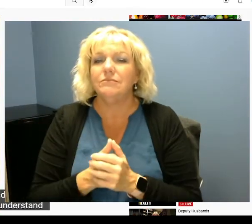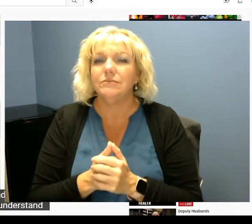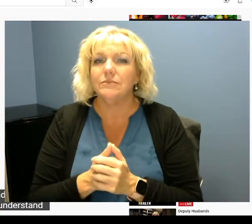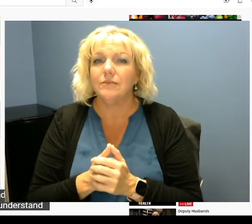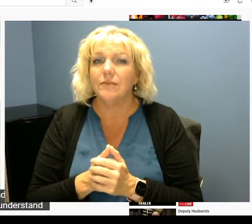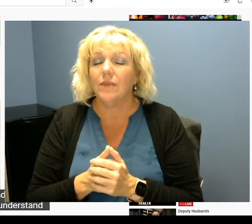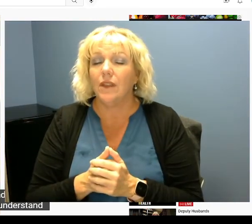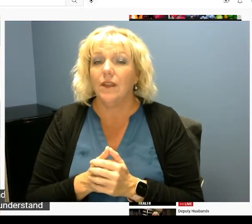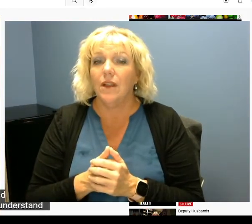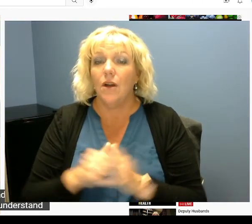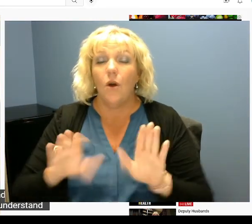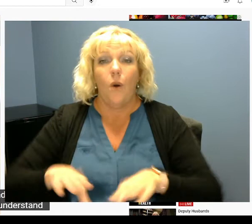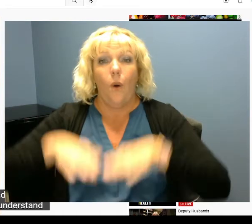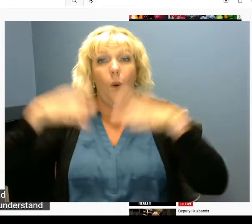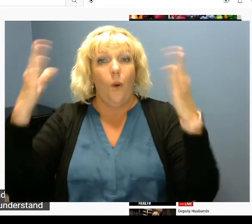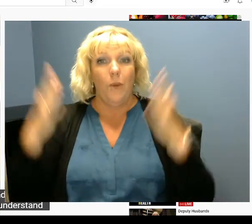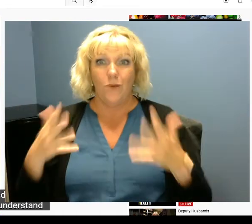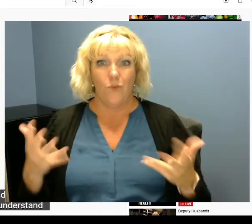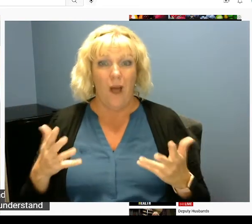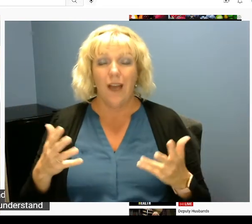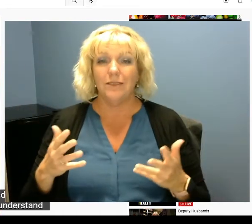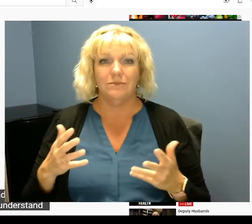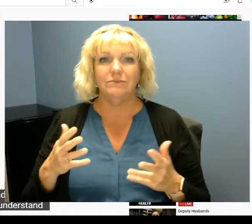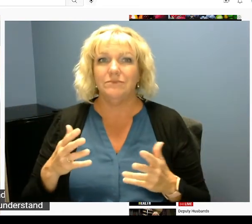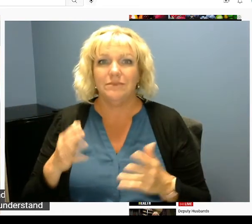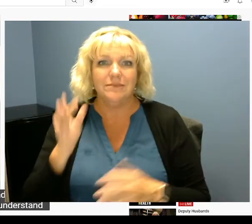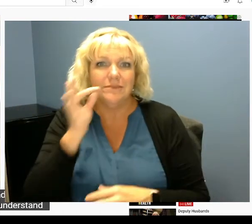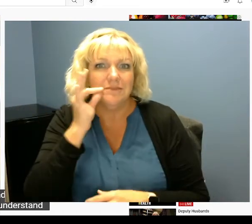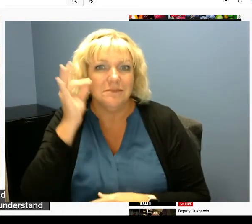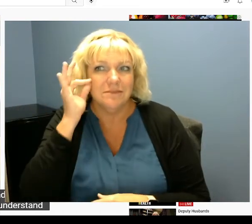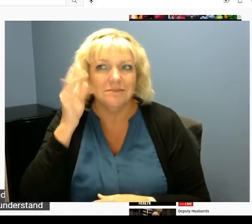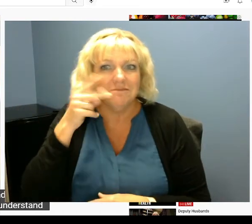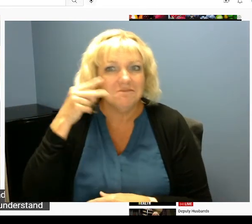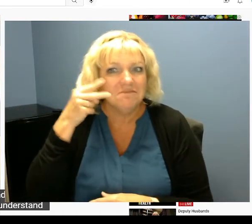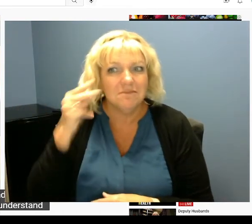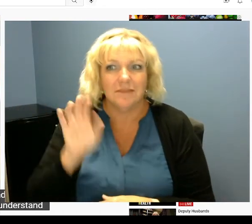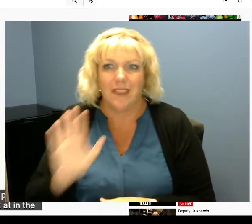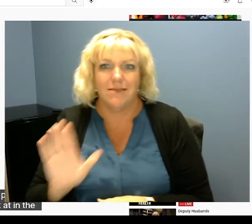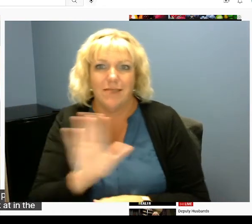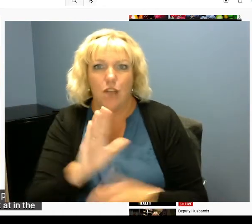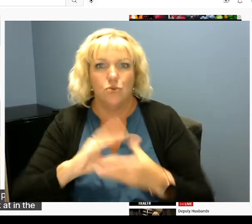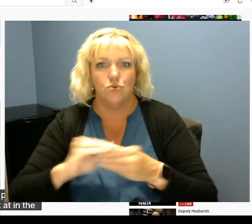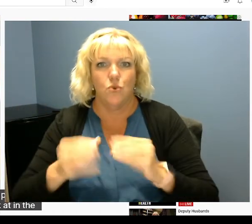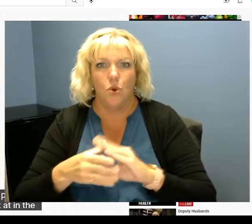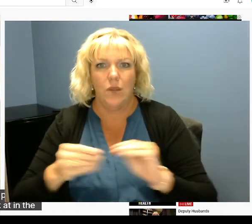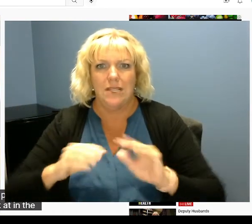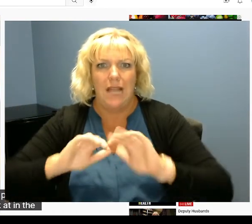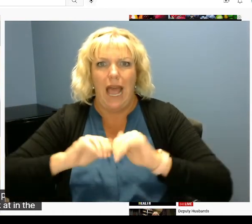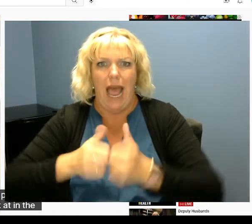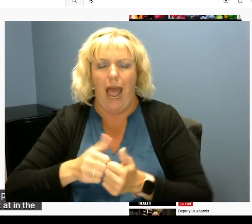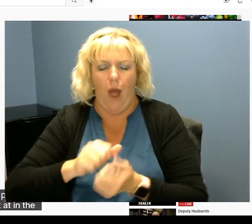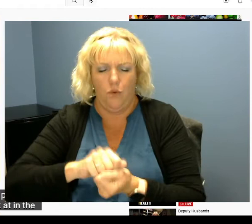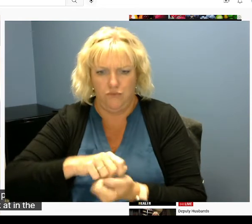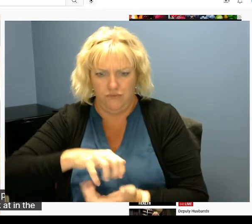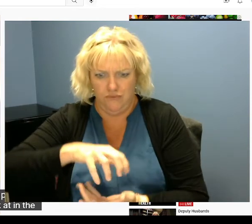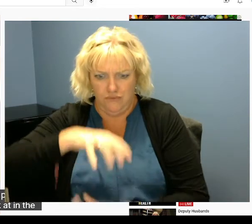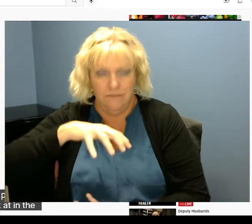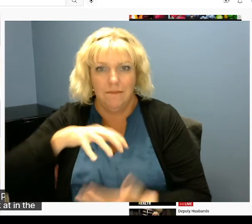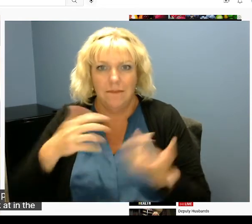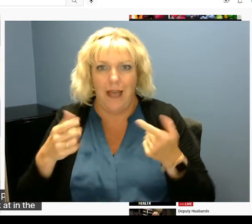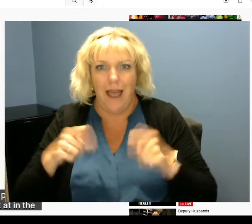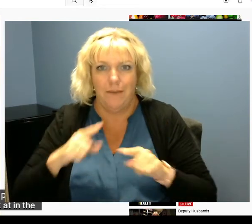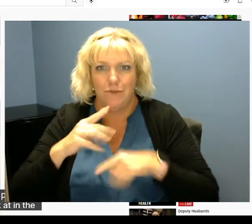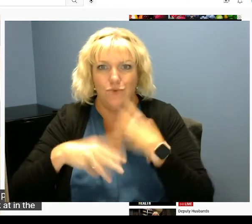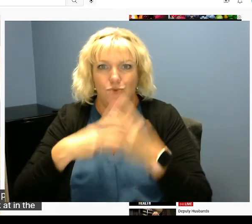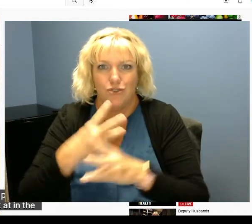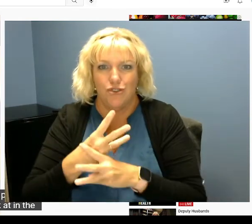creation stories. We'll look at how the Iroquois and how the Cherokee understand their origins. You have a document,